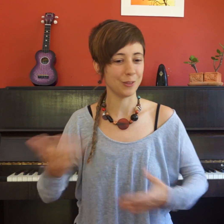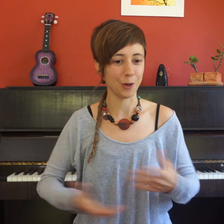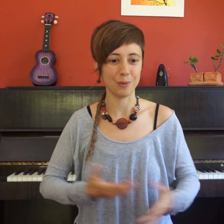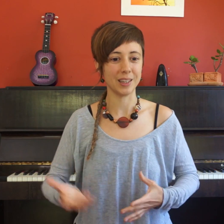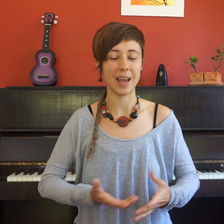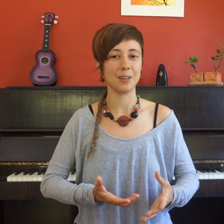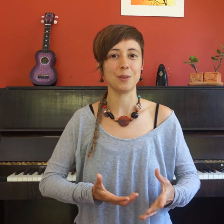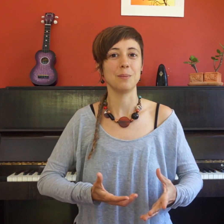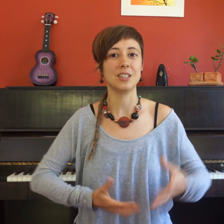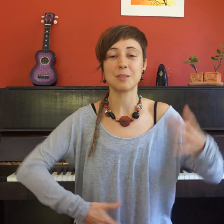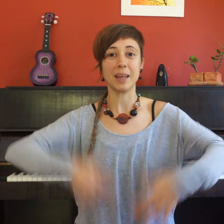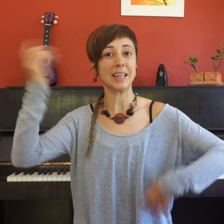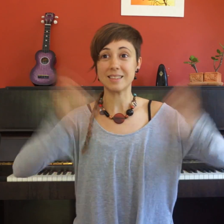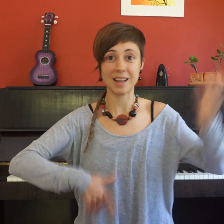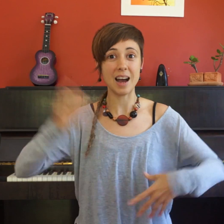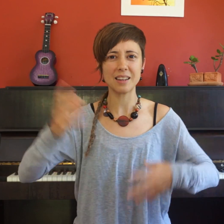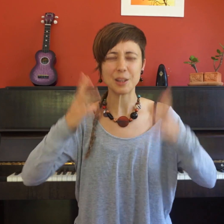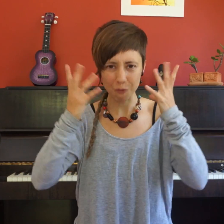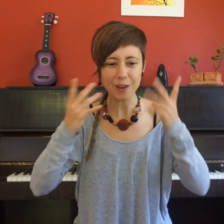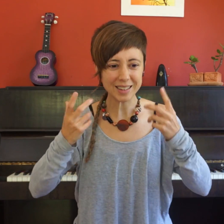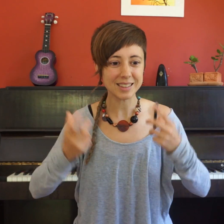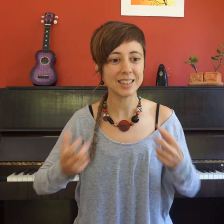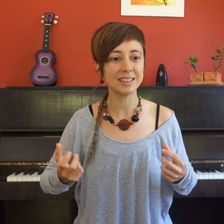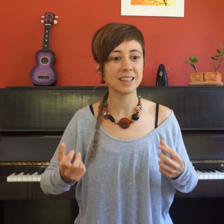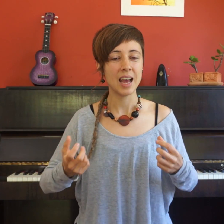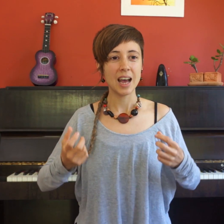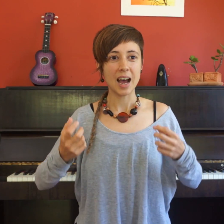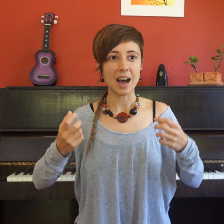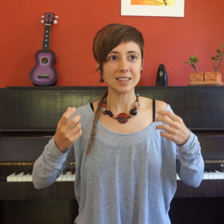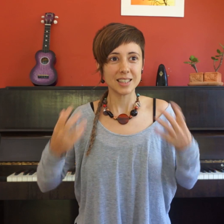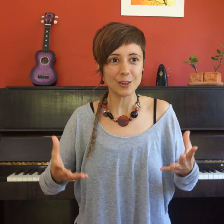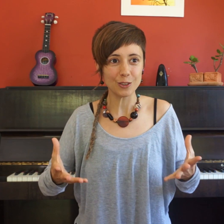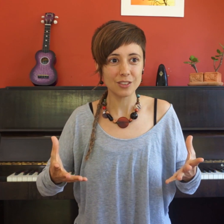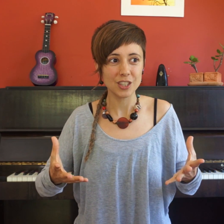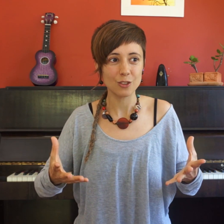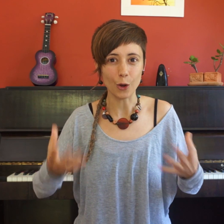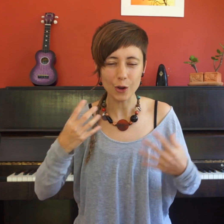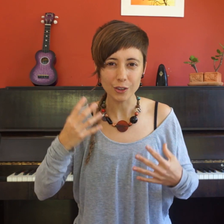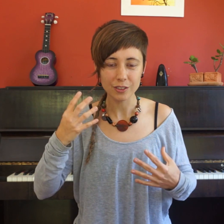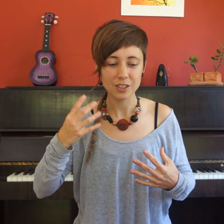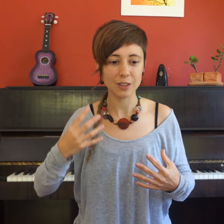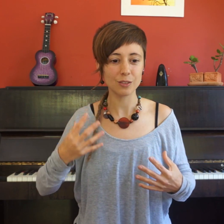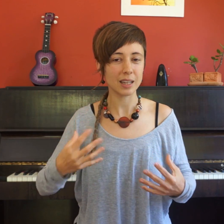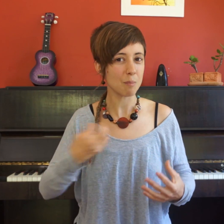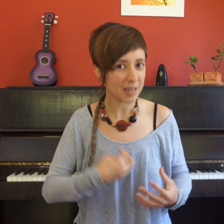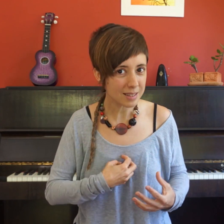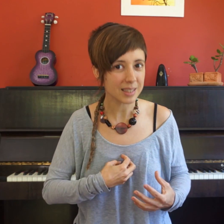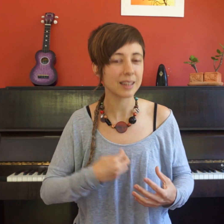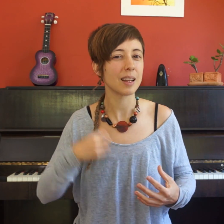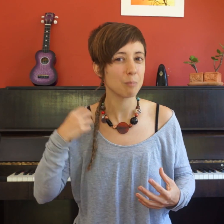to communicate with me. She's making signs and faces. She knows she's heard, she knows that I'm listening and that I'm